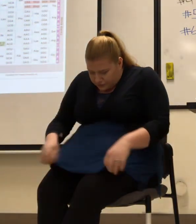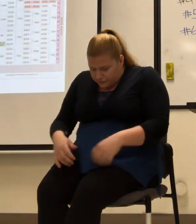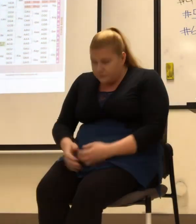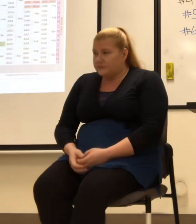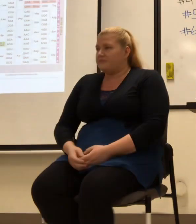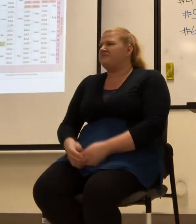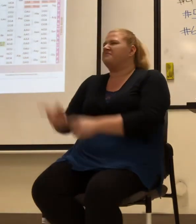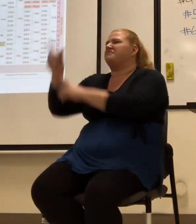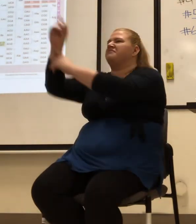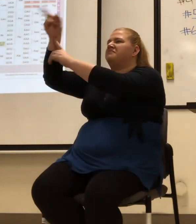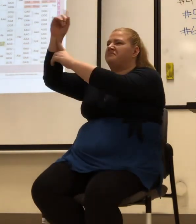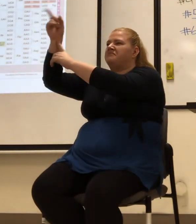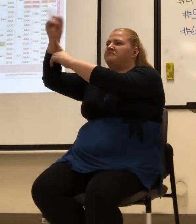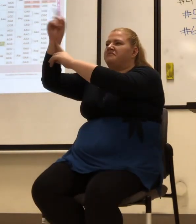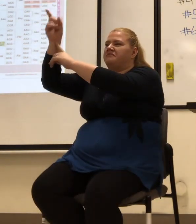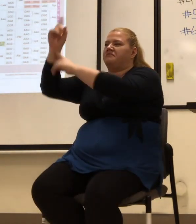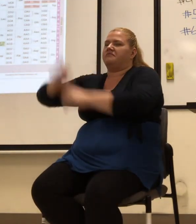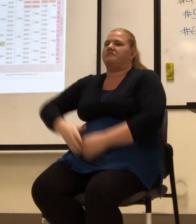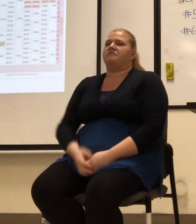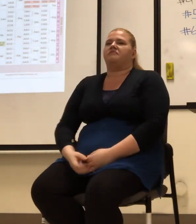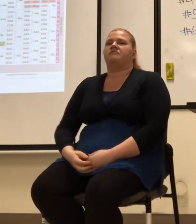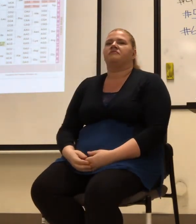Okay, you have one more minute and I'll check back in.